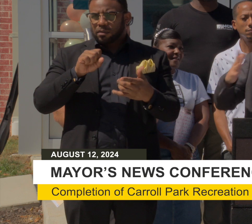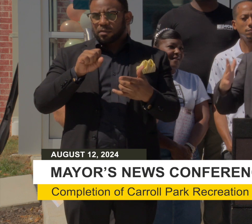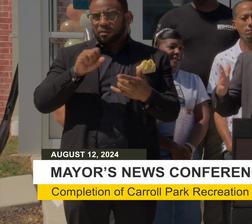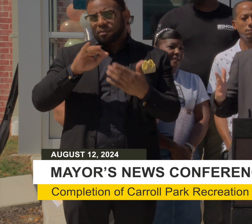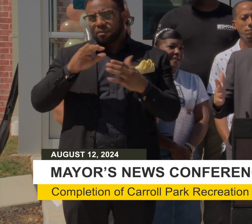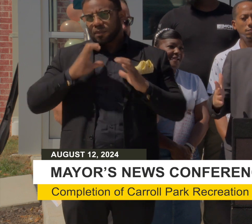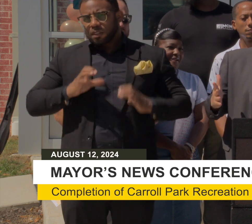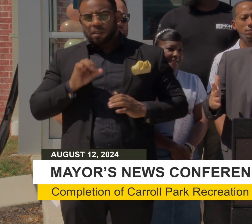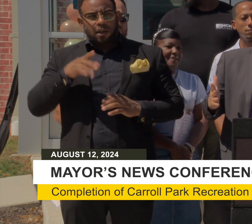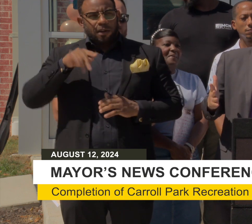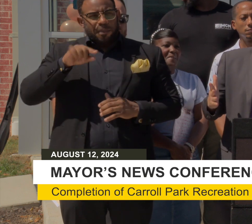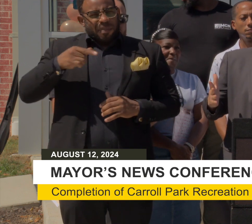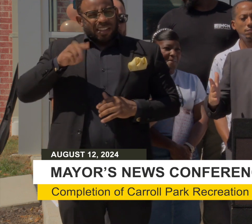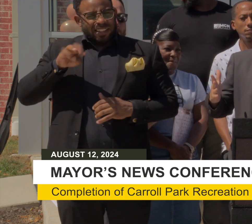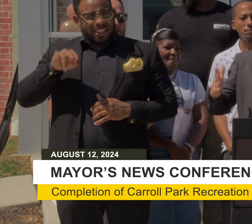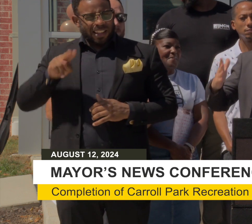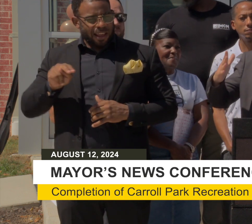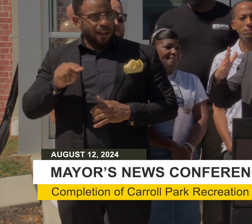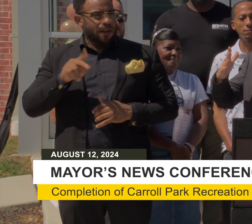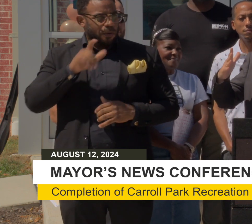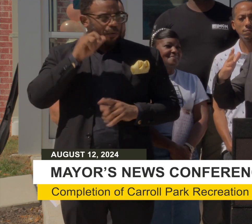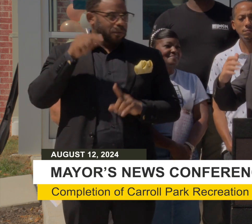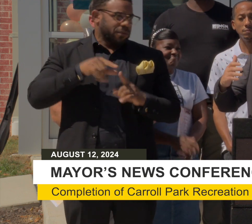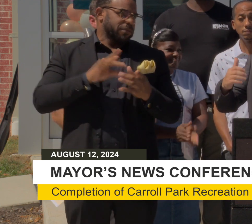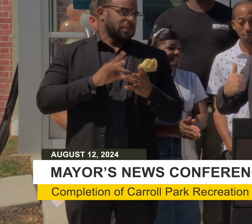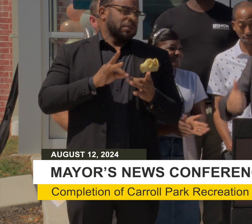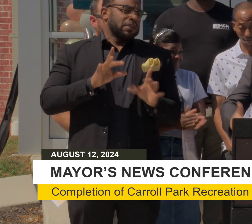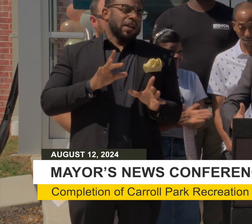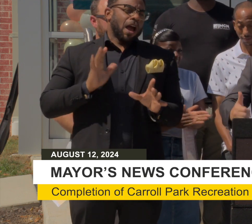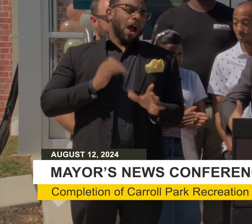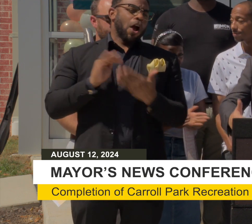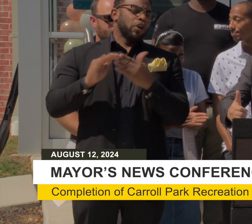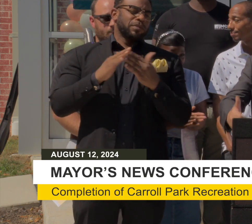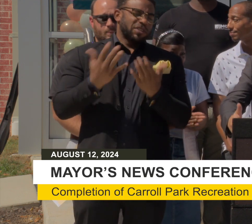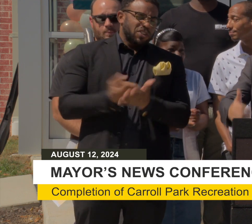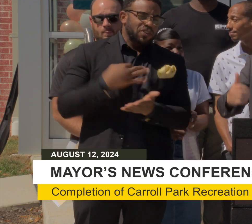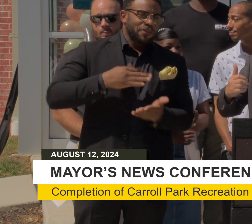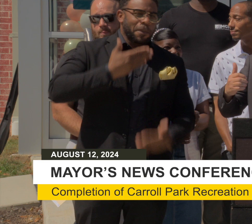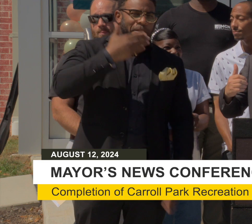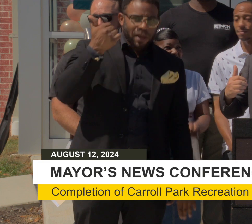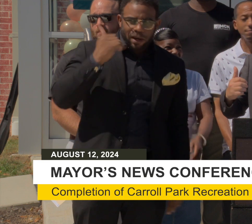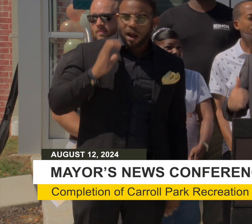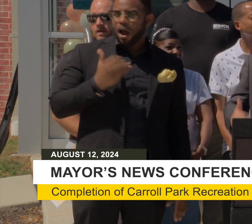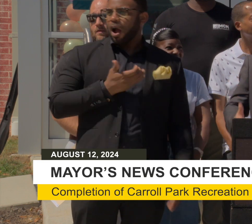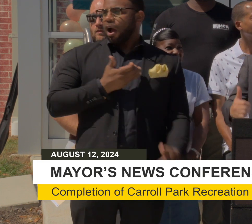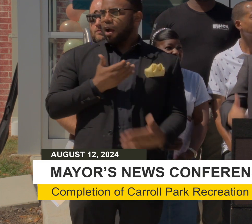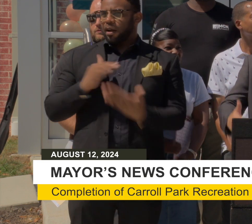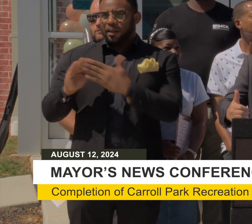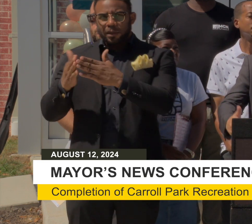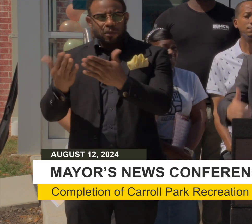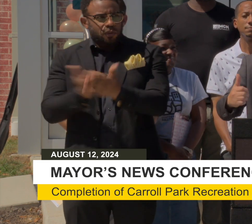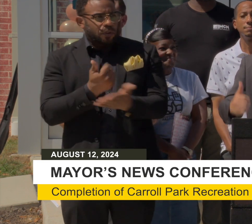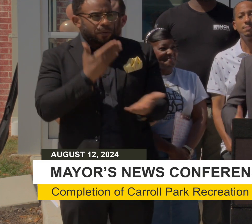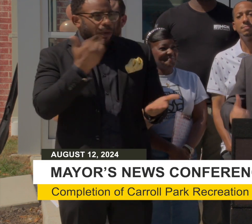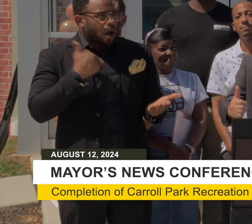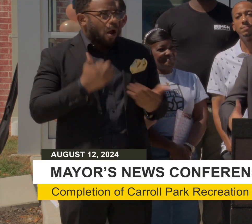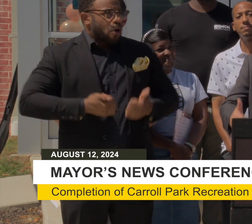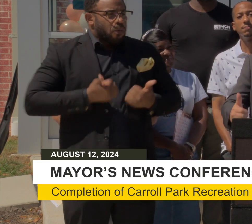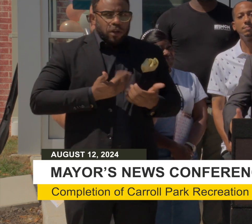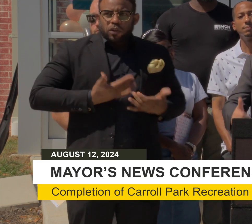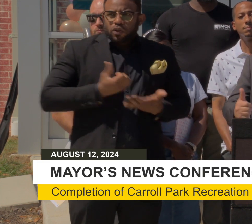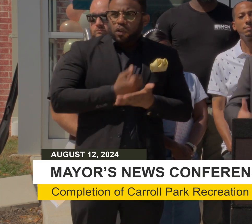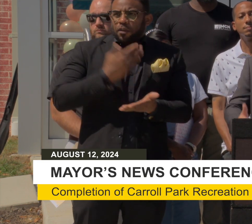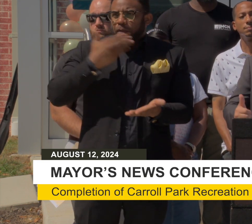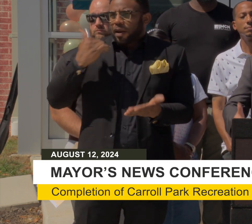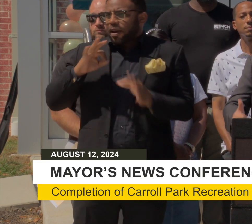the citizens of Pigtown, who have said our community deserves better, our neighborhood deserves better, our residents